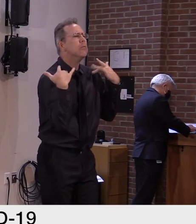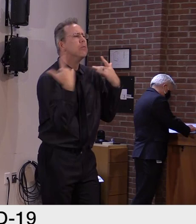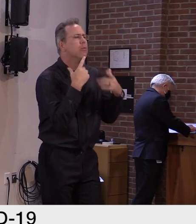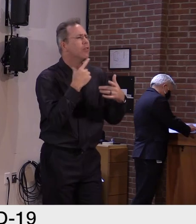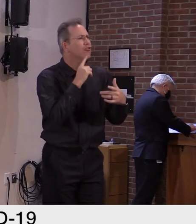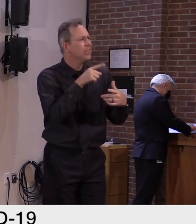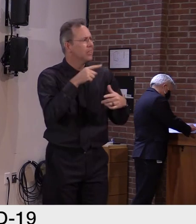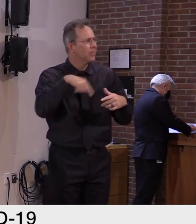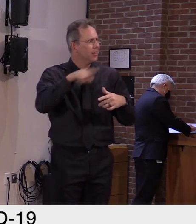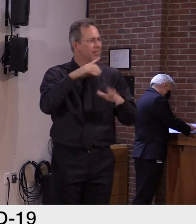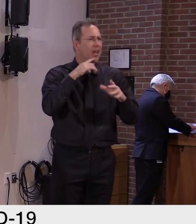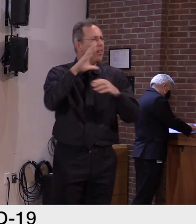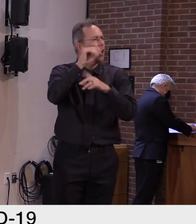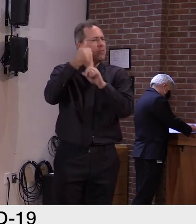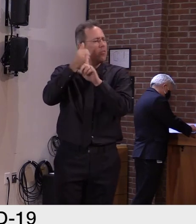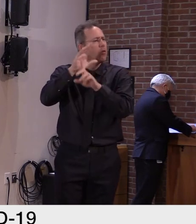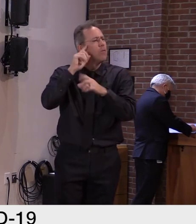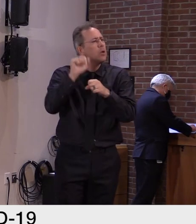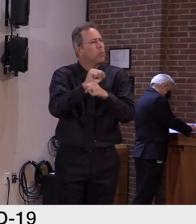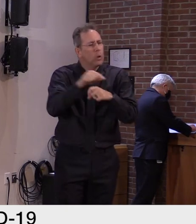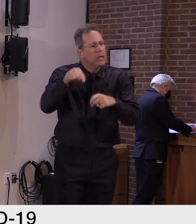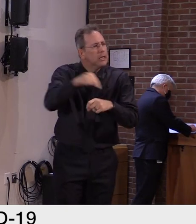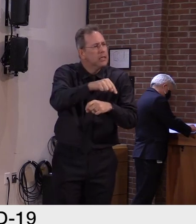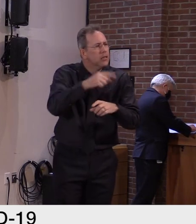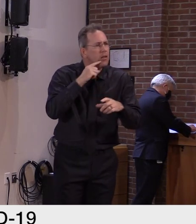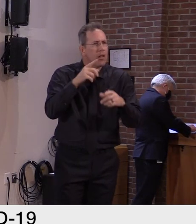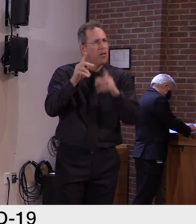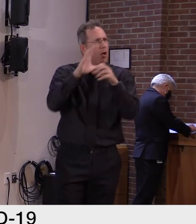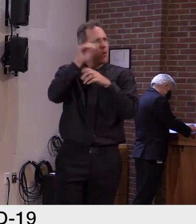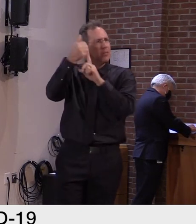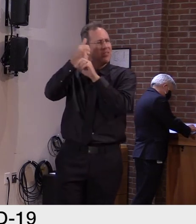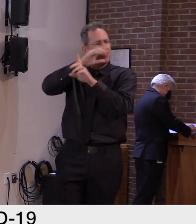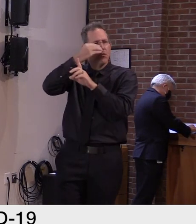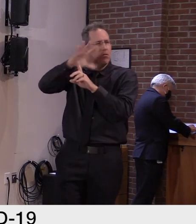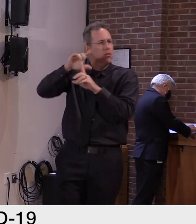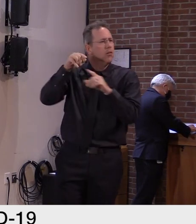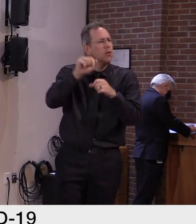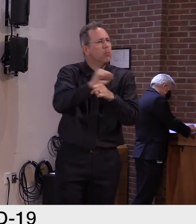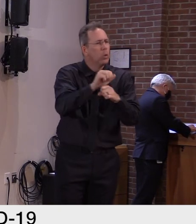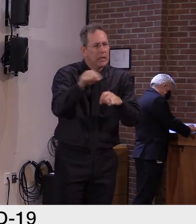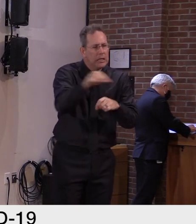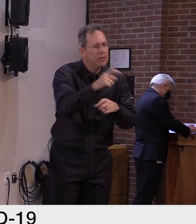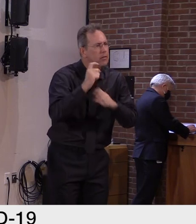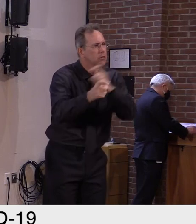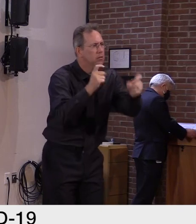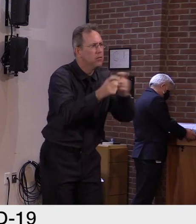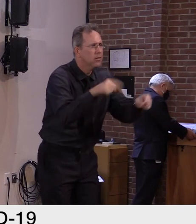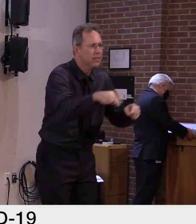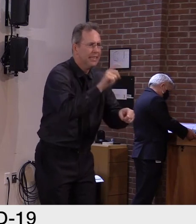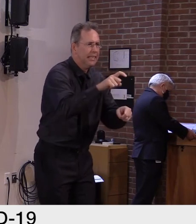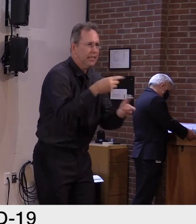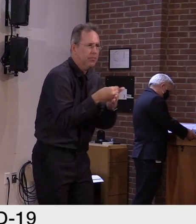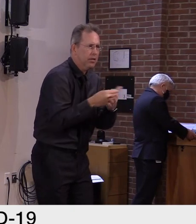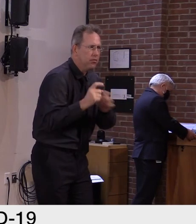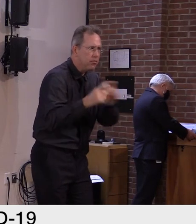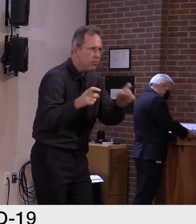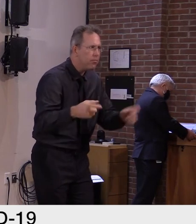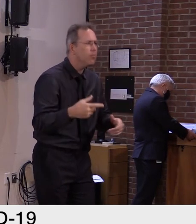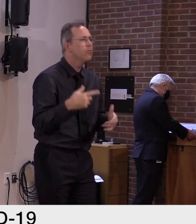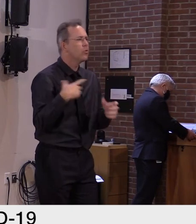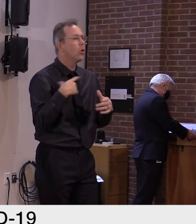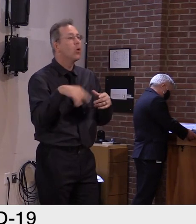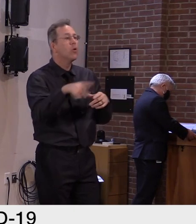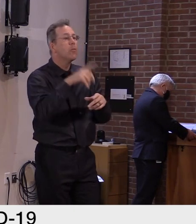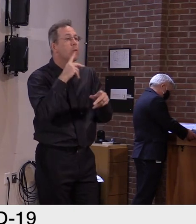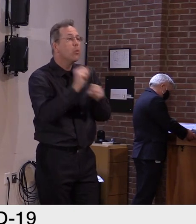but for the employees. So we're still working this through. We've extended the date as well as there's